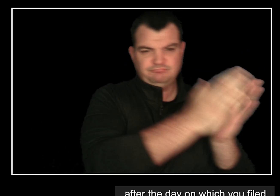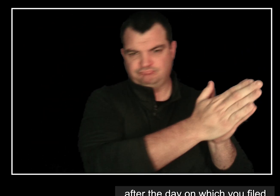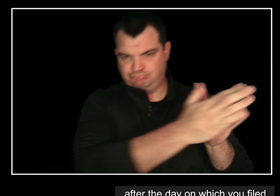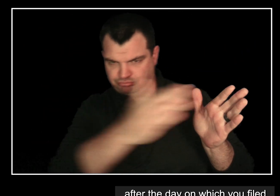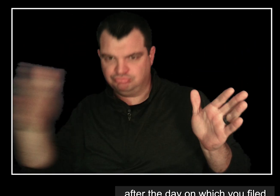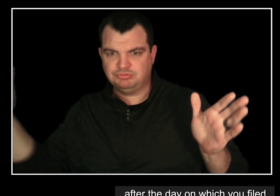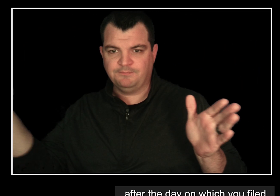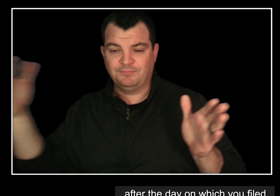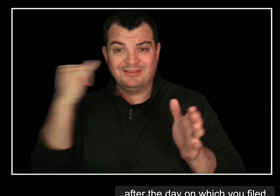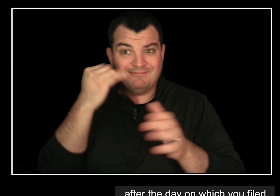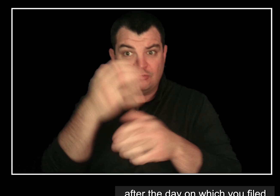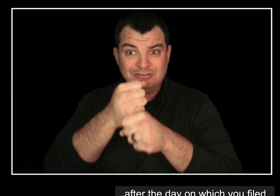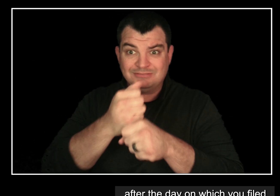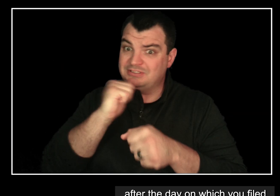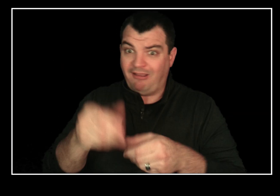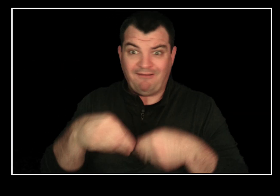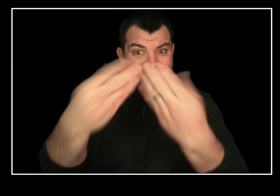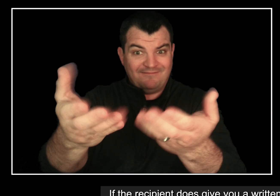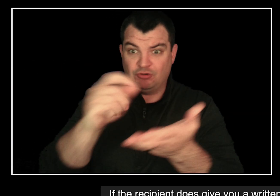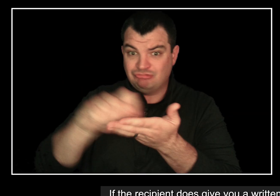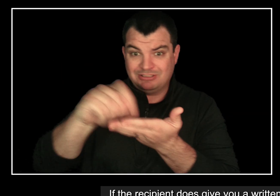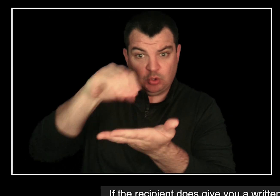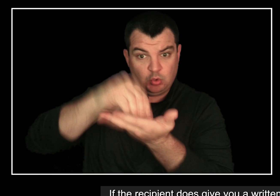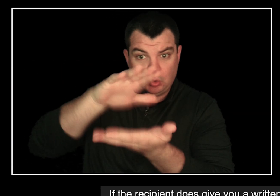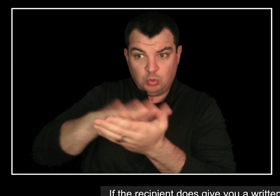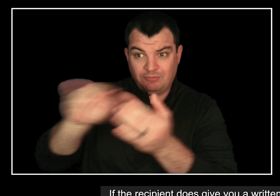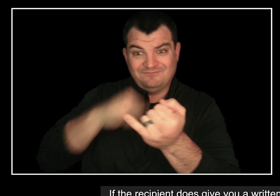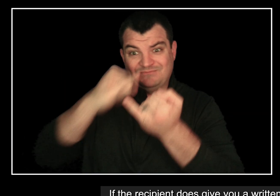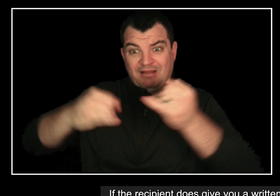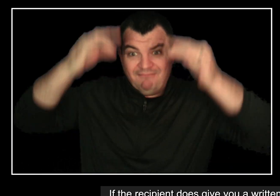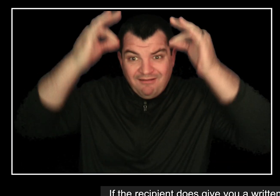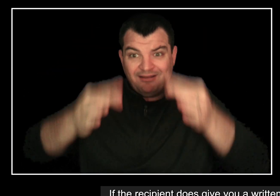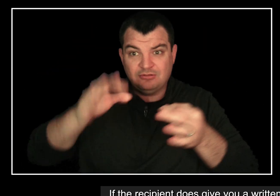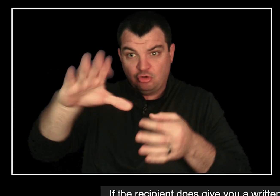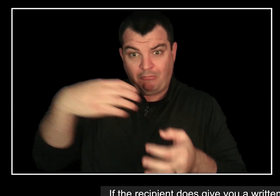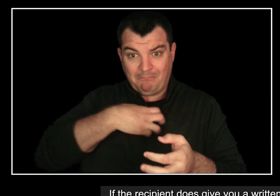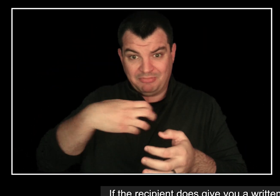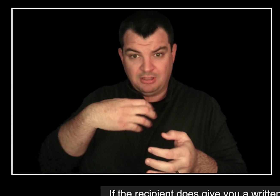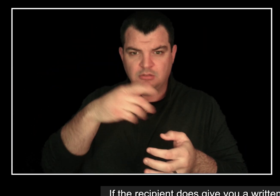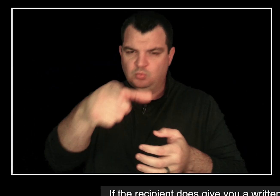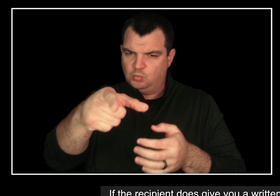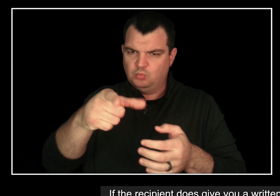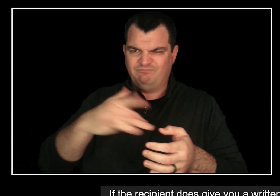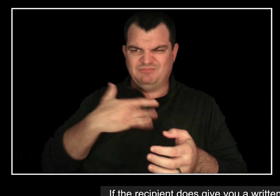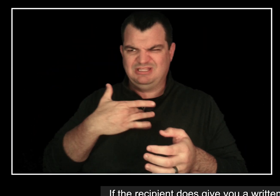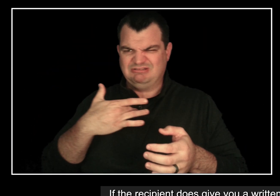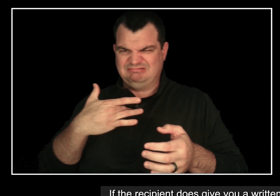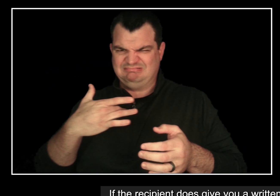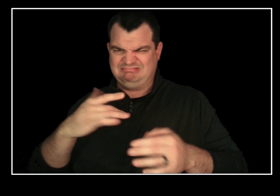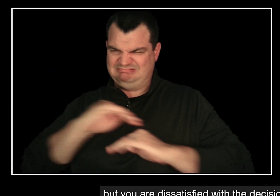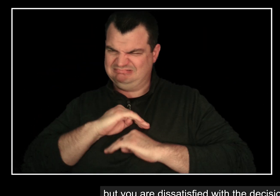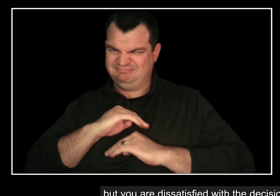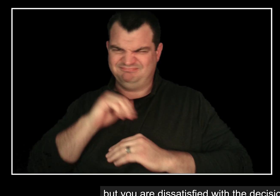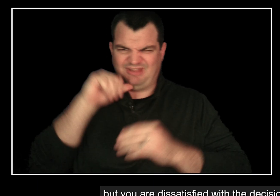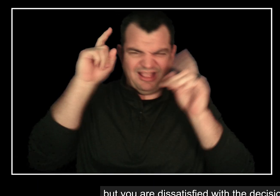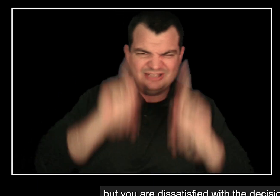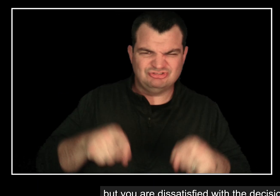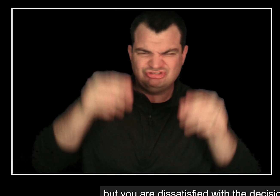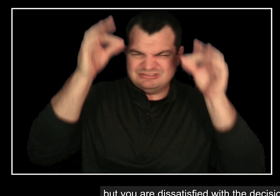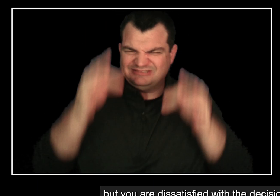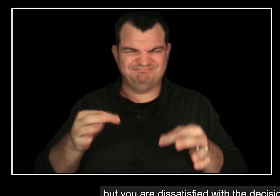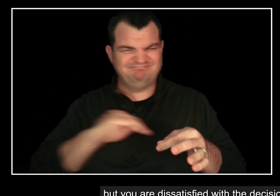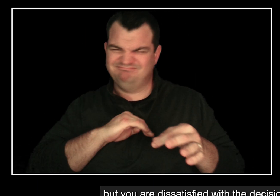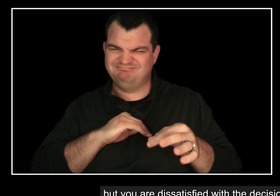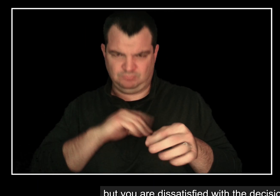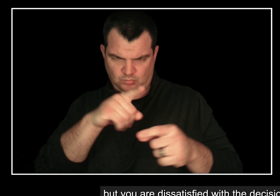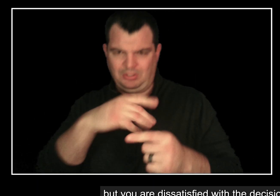your complaint with the recipient. If the recipient does give you a written notice of final action on your complaint, but you are